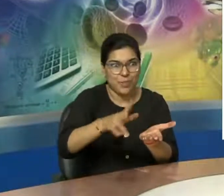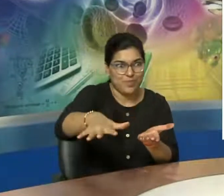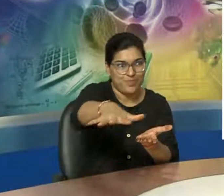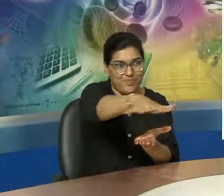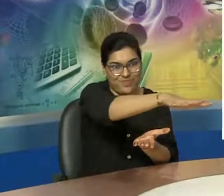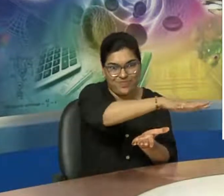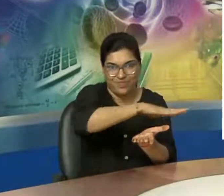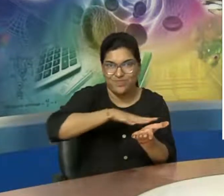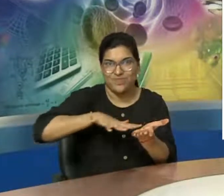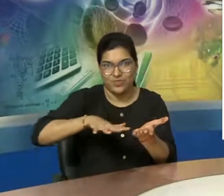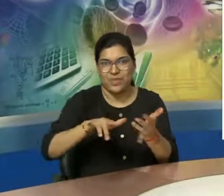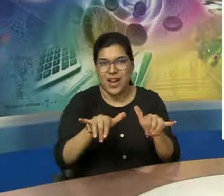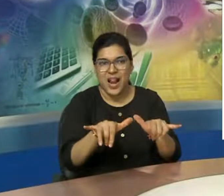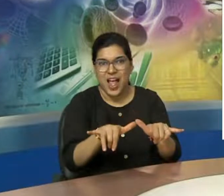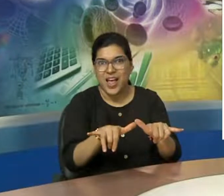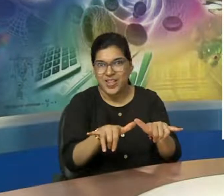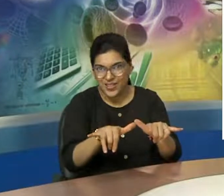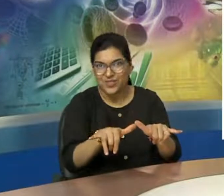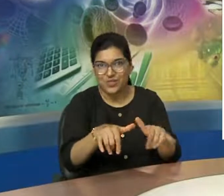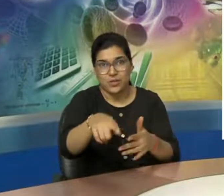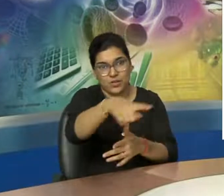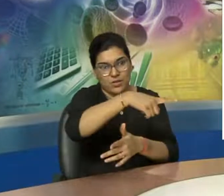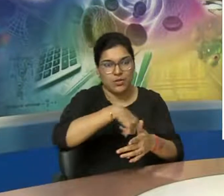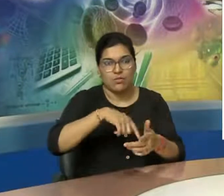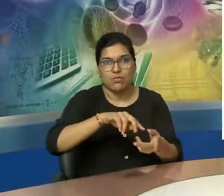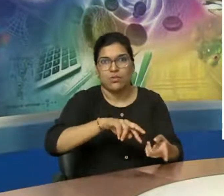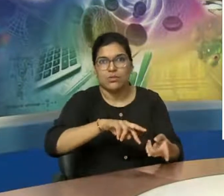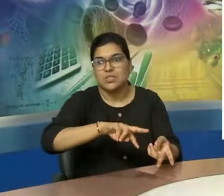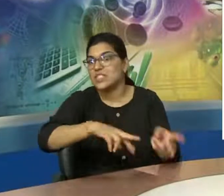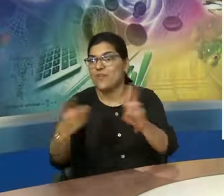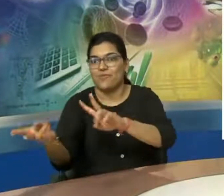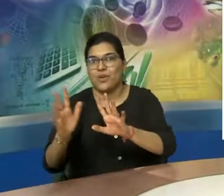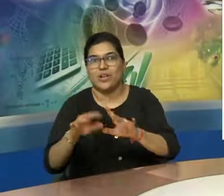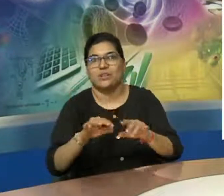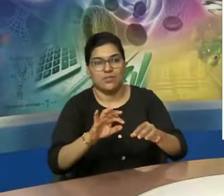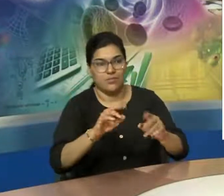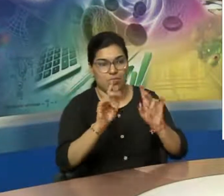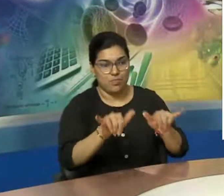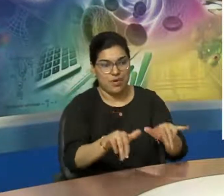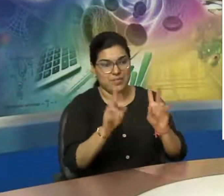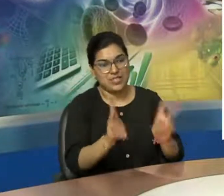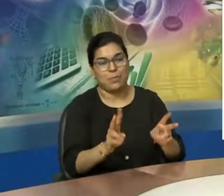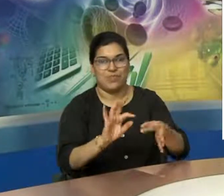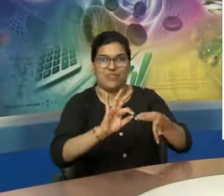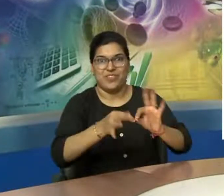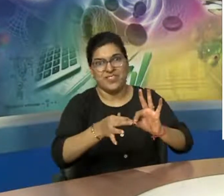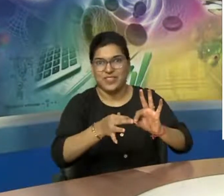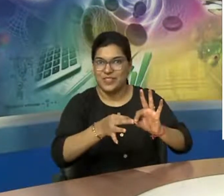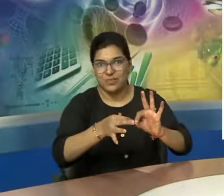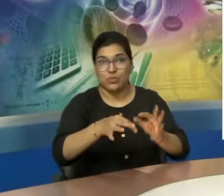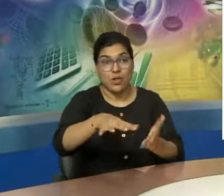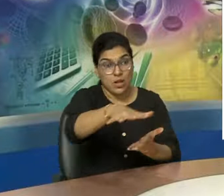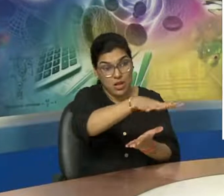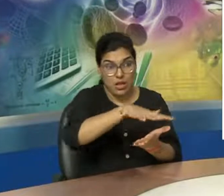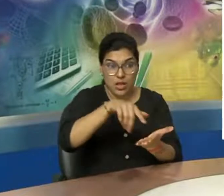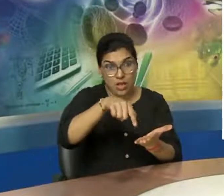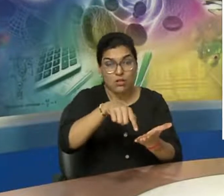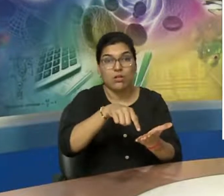that defines the group of organisms consisting of a number of different populations that live